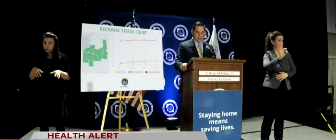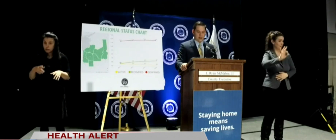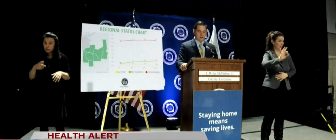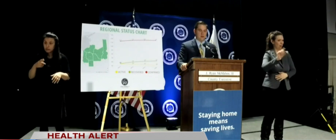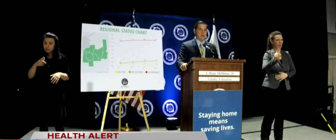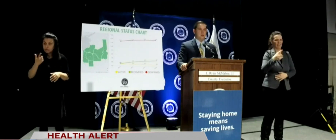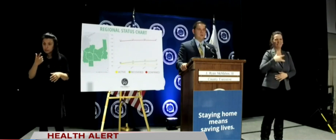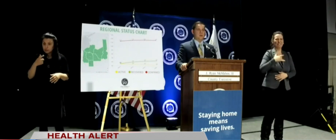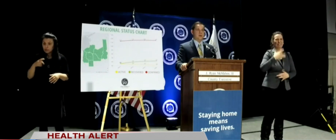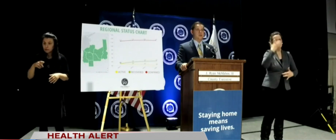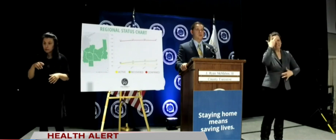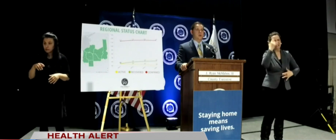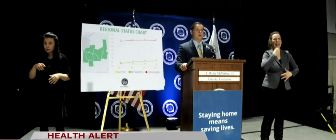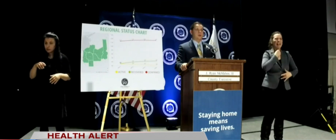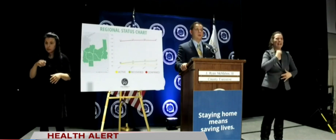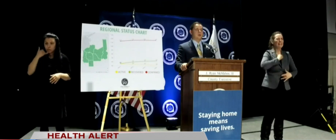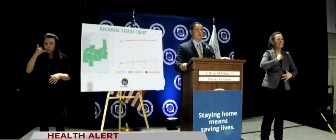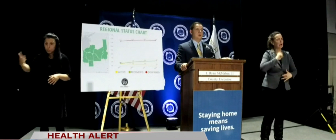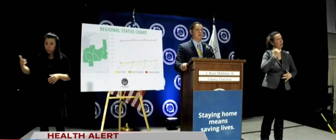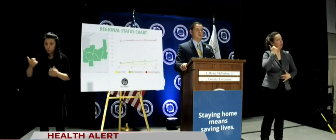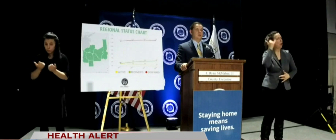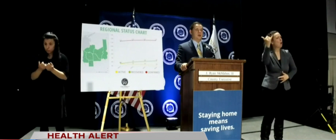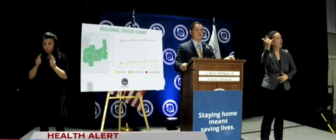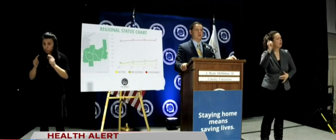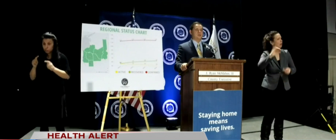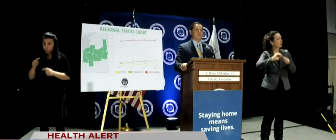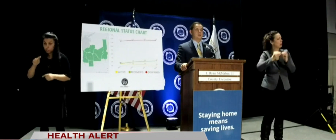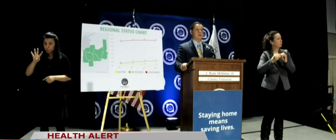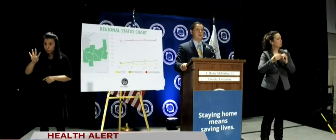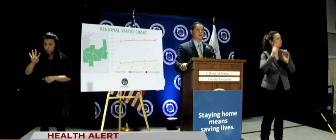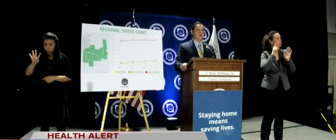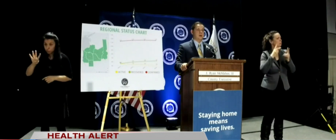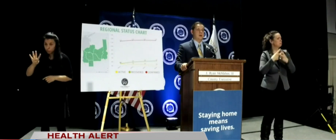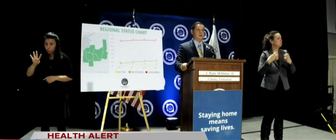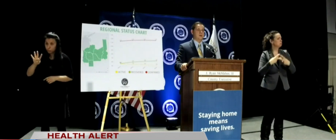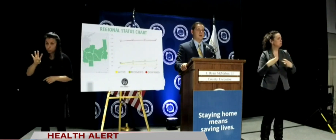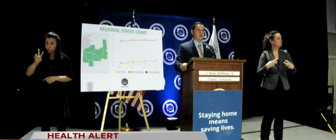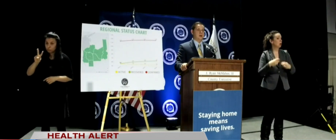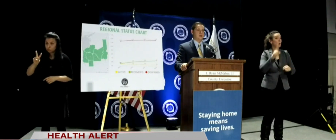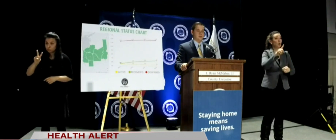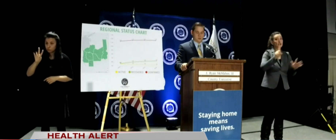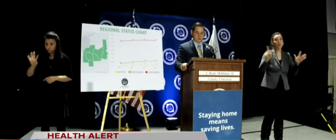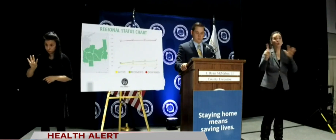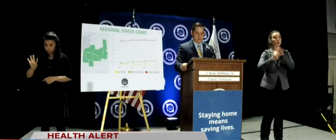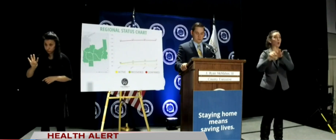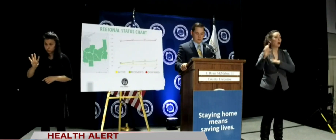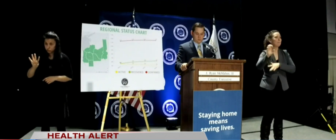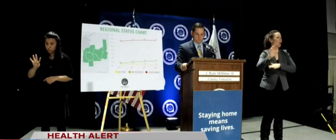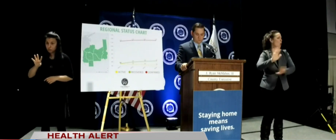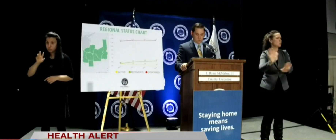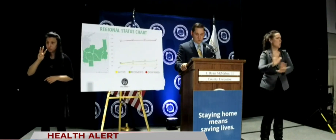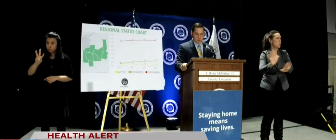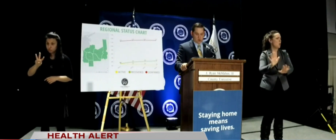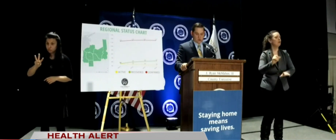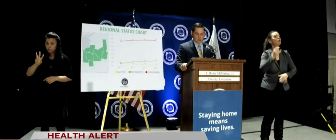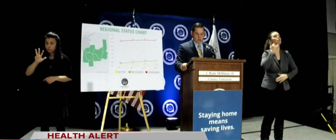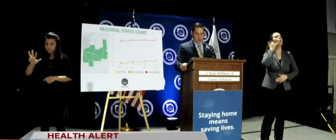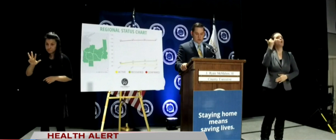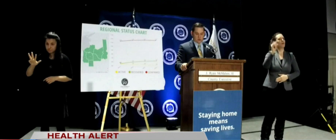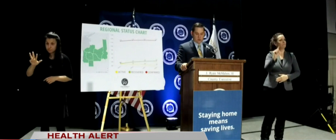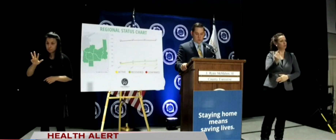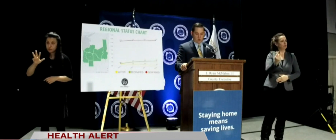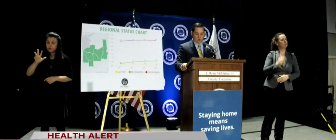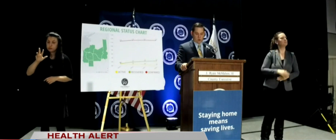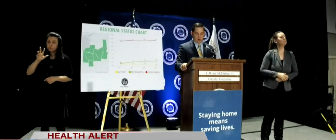this hotline. You then get screened. You go to the triage testing site at Syracuse Community Health Center. Our